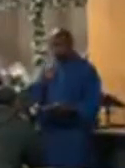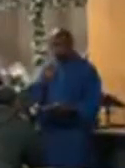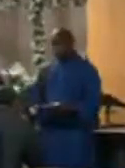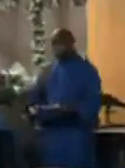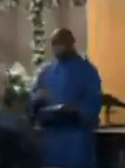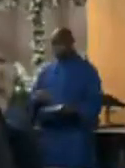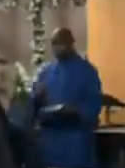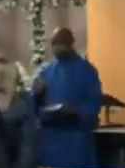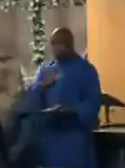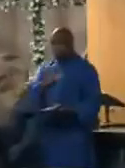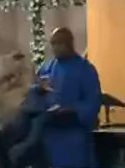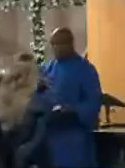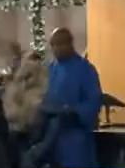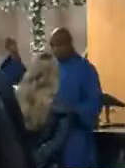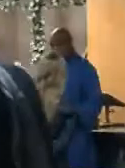Okay. Your true body.